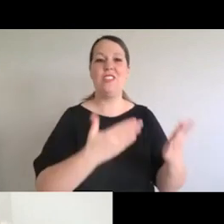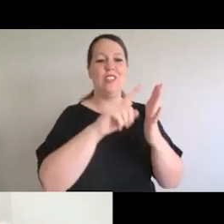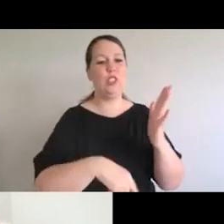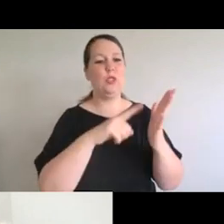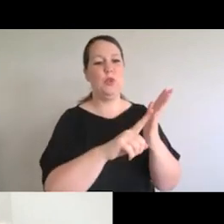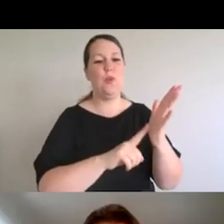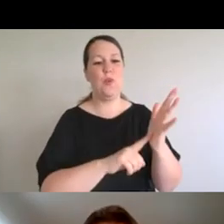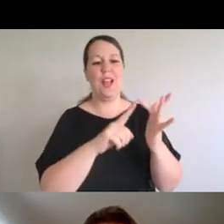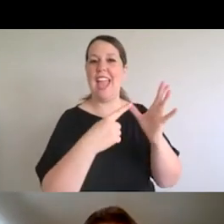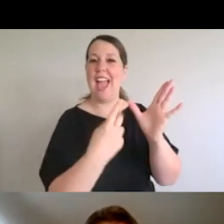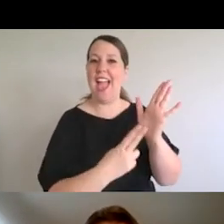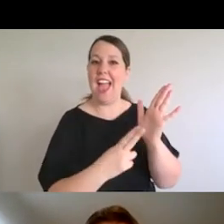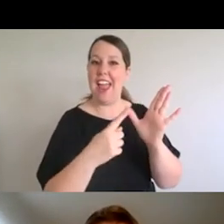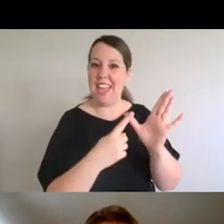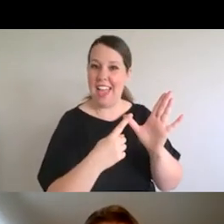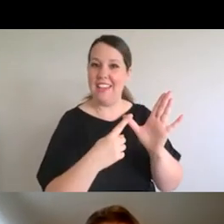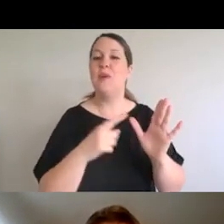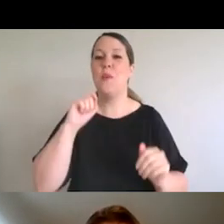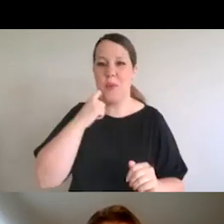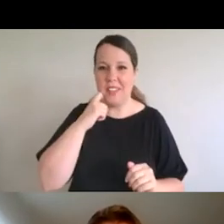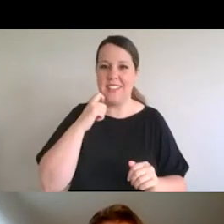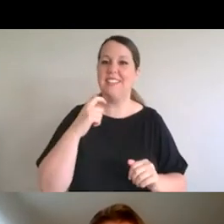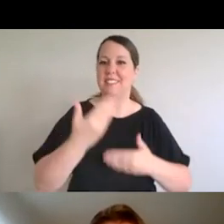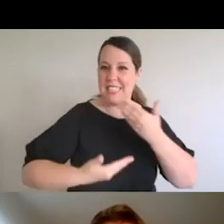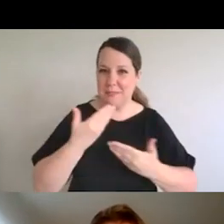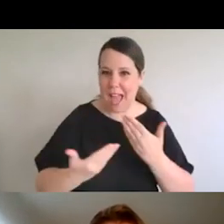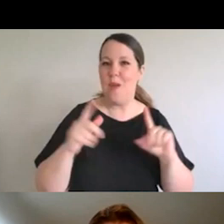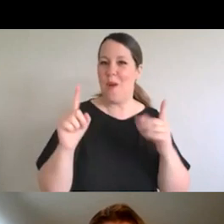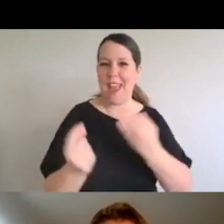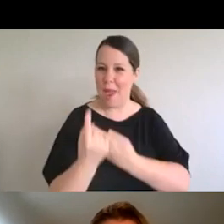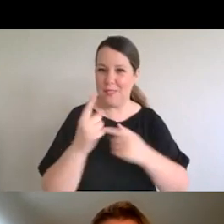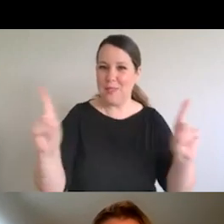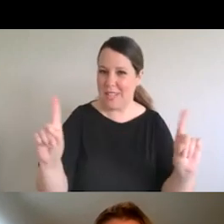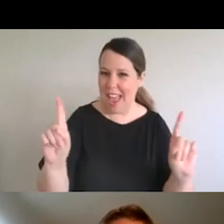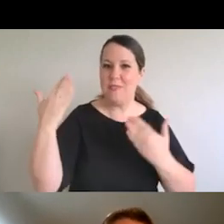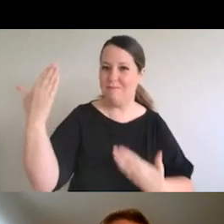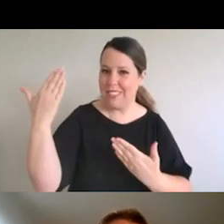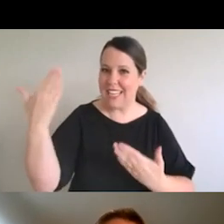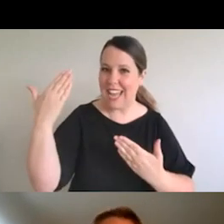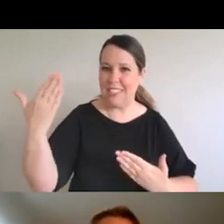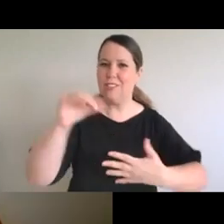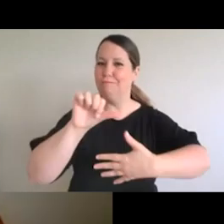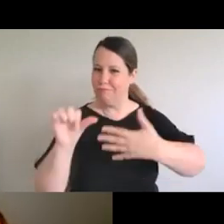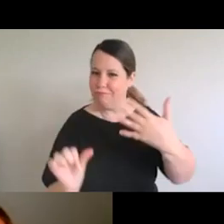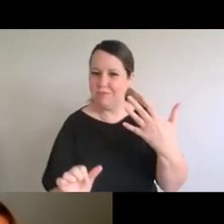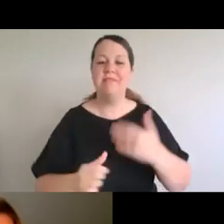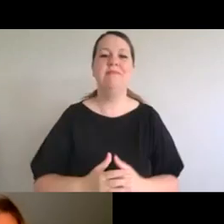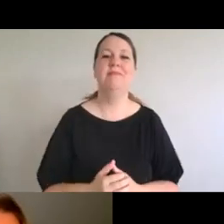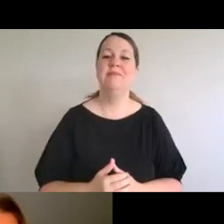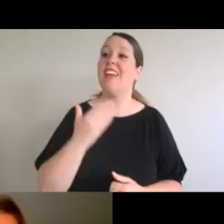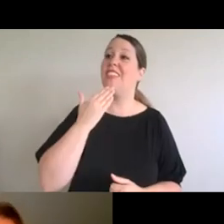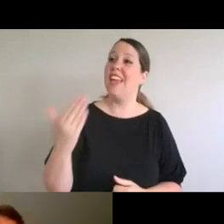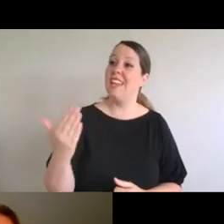understand that's right, to do our housekeeping. Ngā mihi, Juliana. Ngā mihi, Chrissy, thank you so much. Tēnā